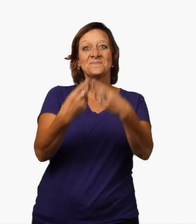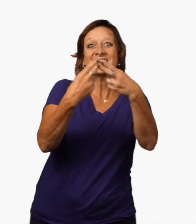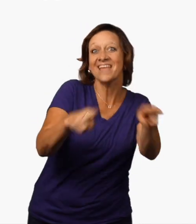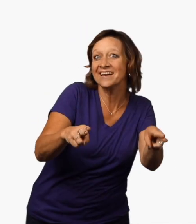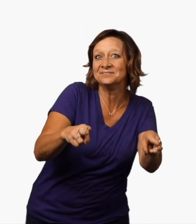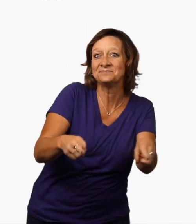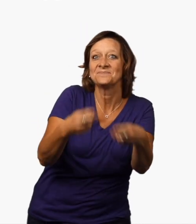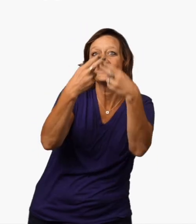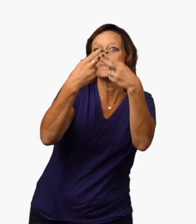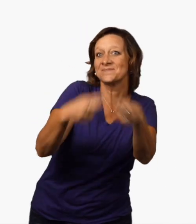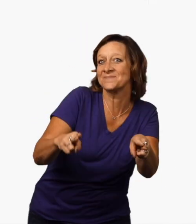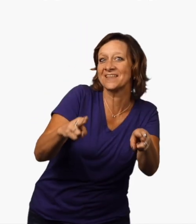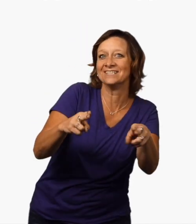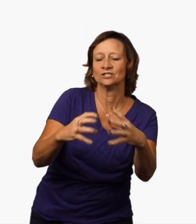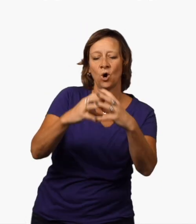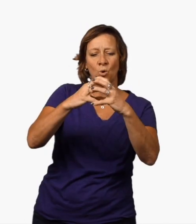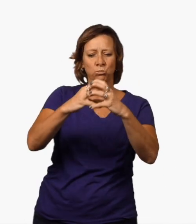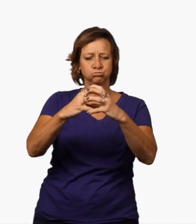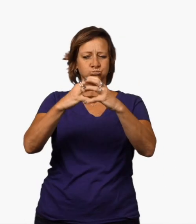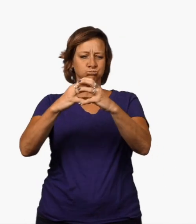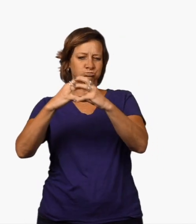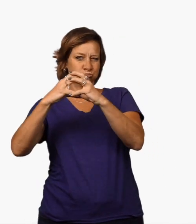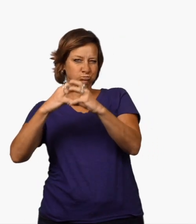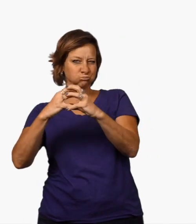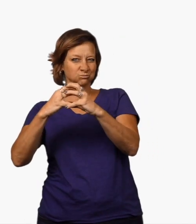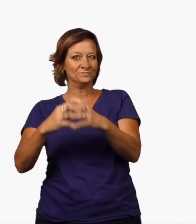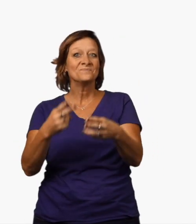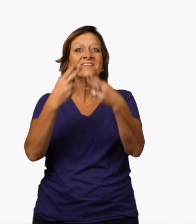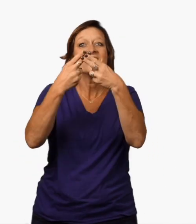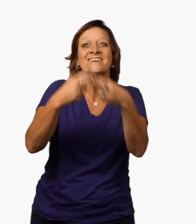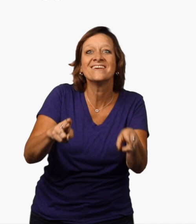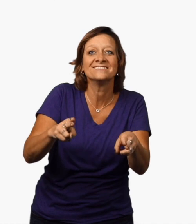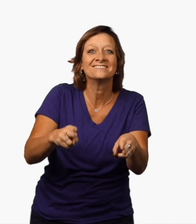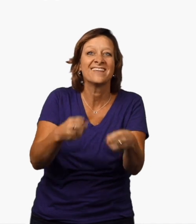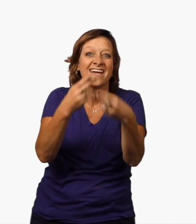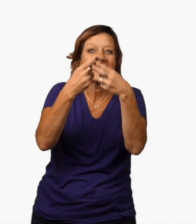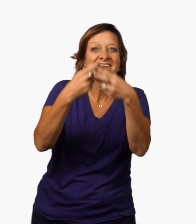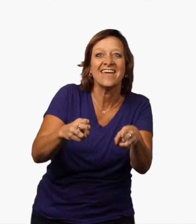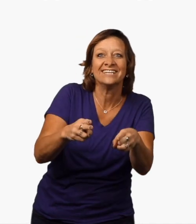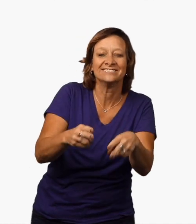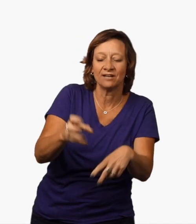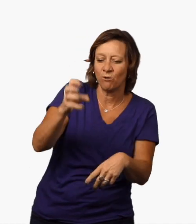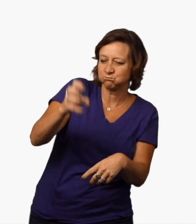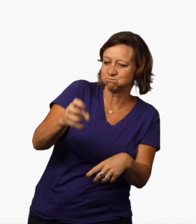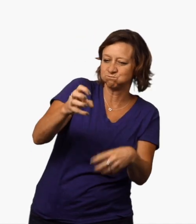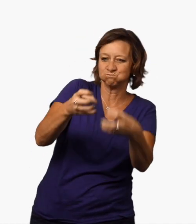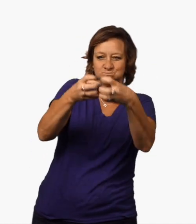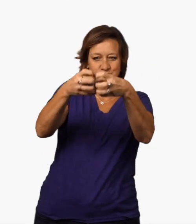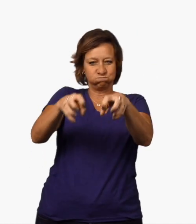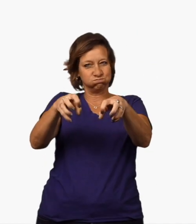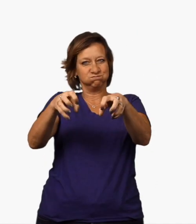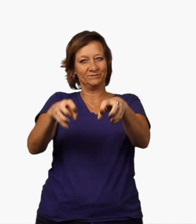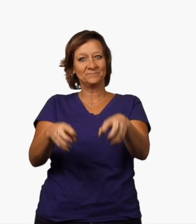Egg, egg. Oval, oval, oval. Egg, egg. Crack, crack,